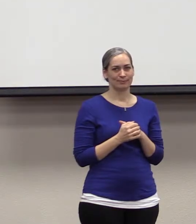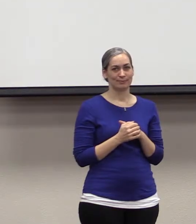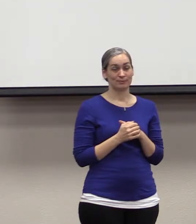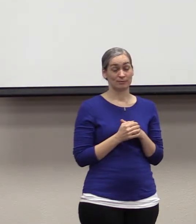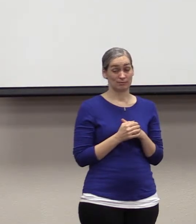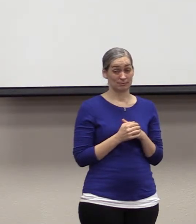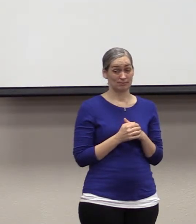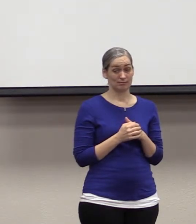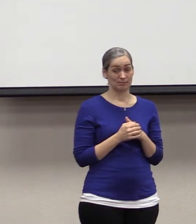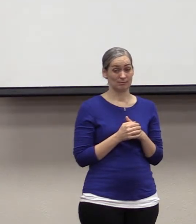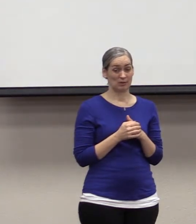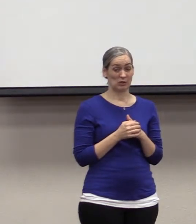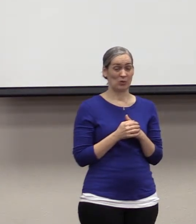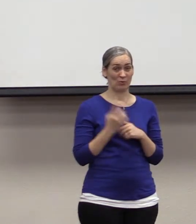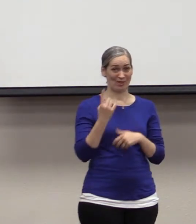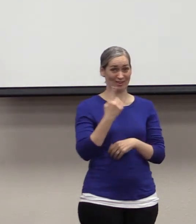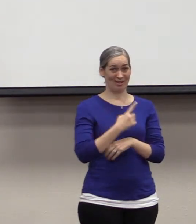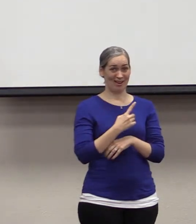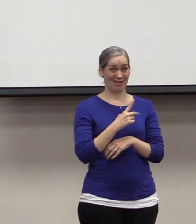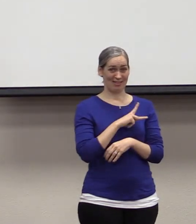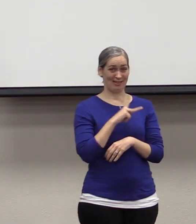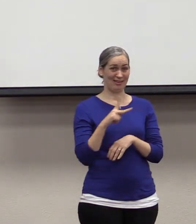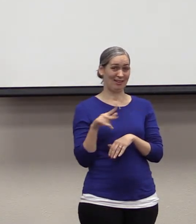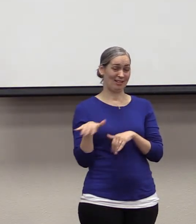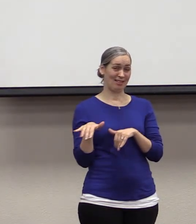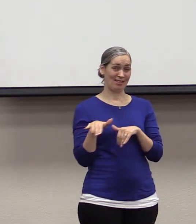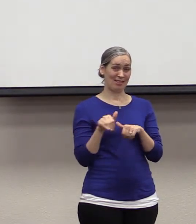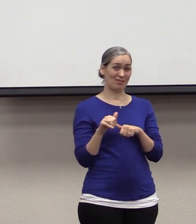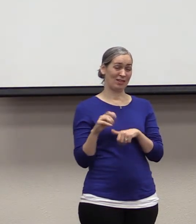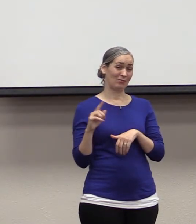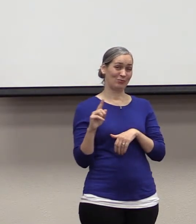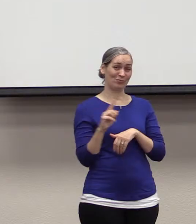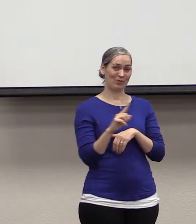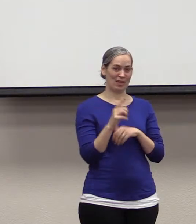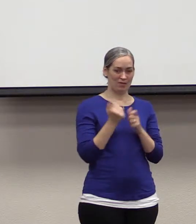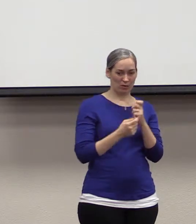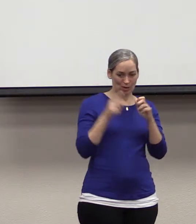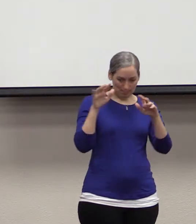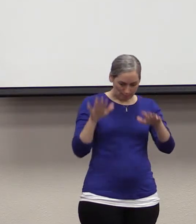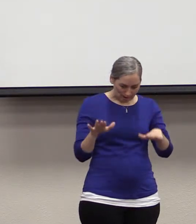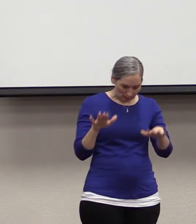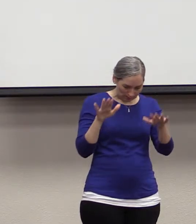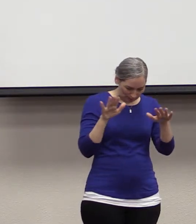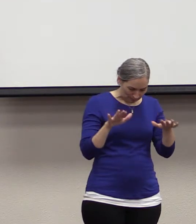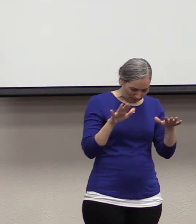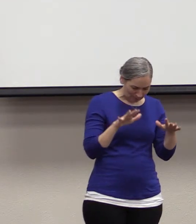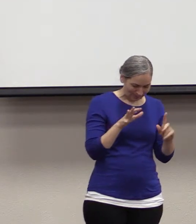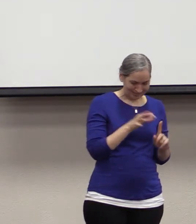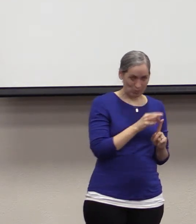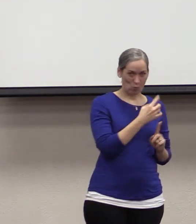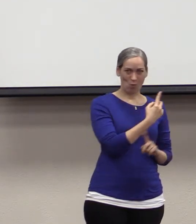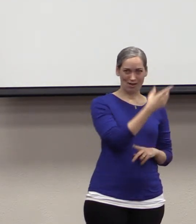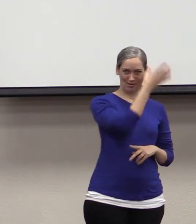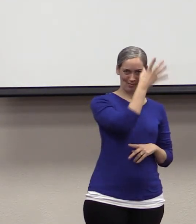And so he's leaving the palace one day, going out the front gates, and everyone's bowing as they do, except one